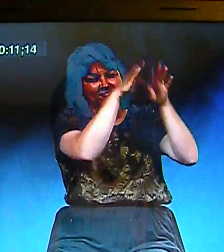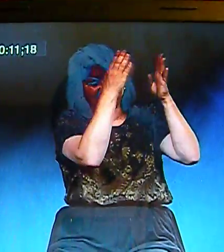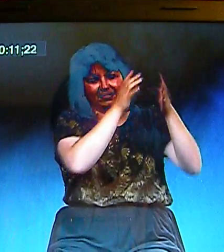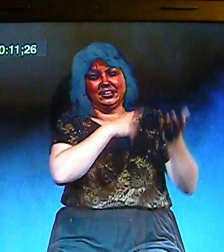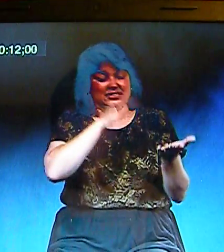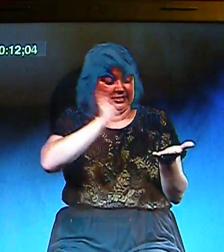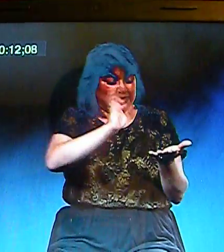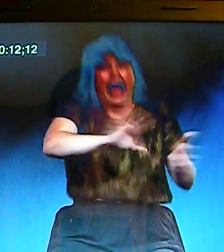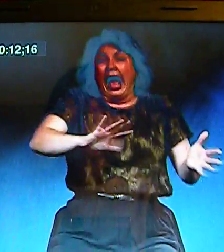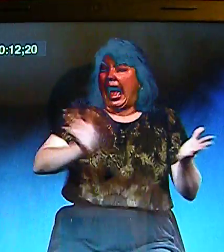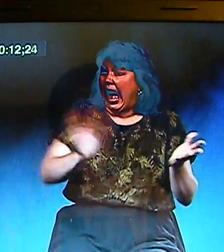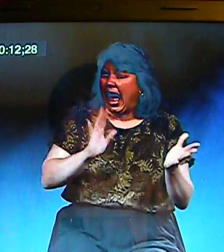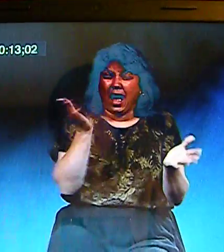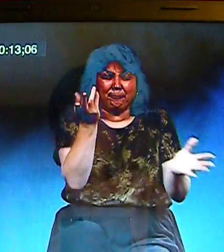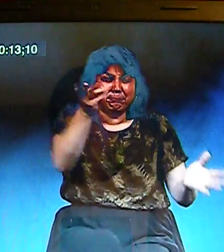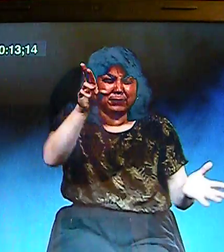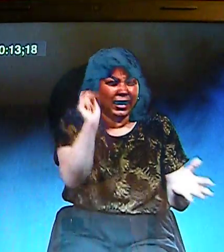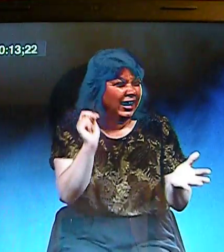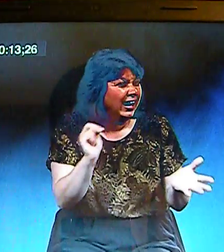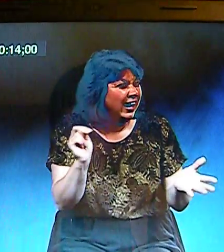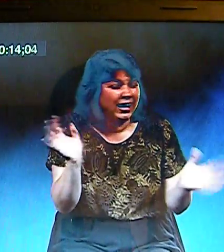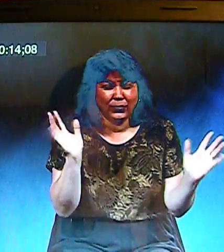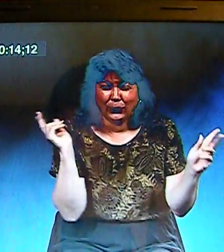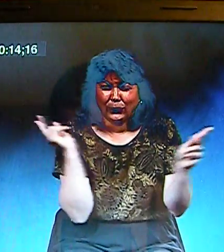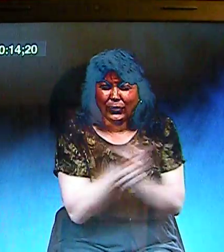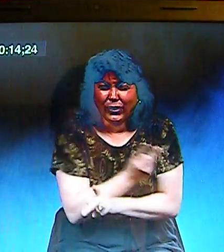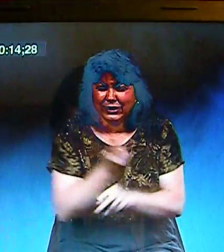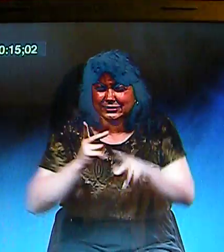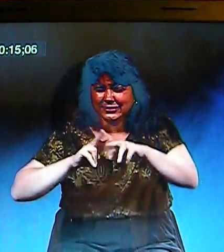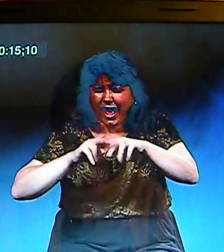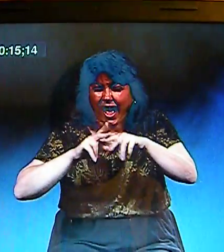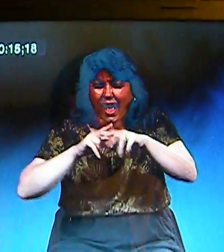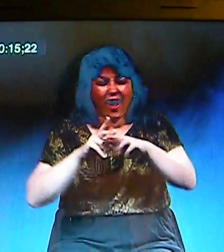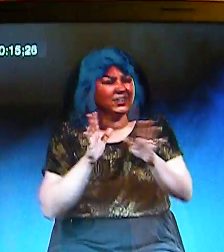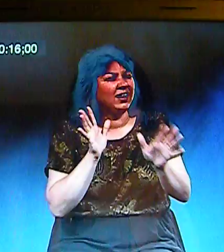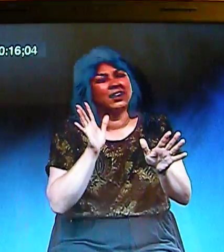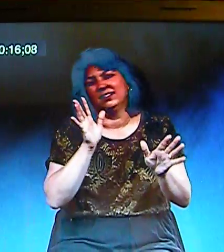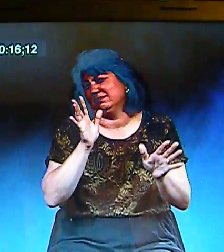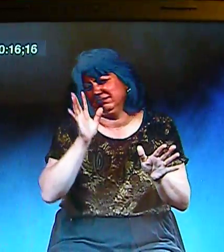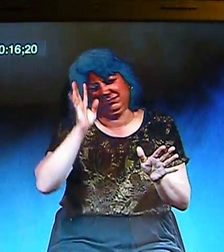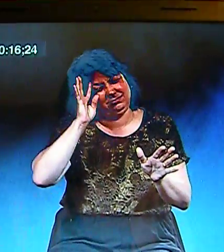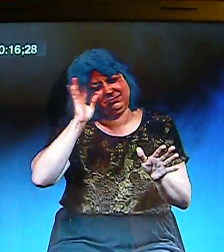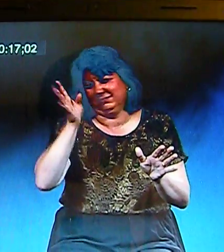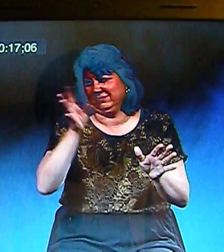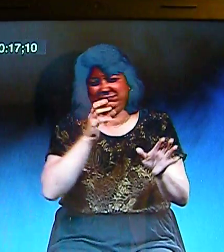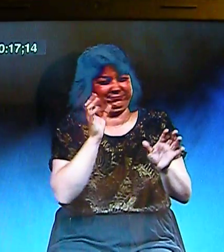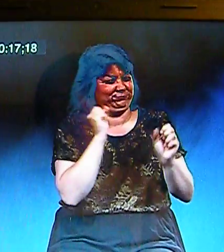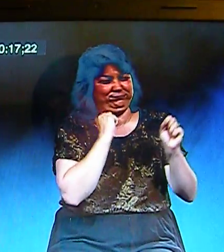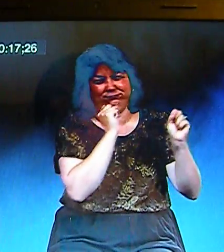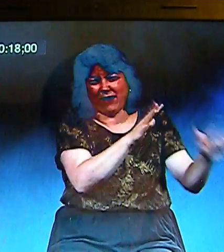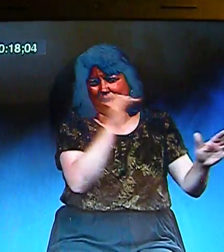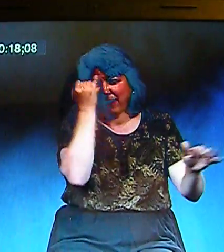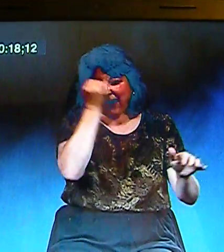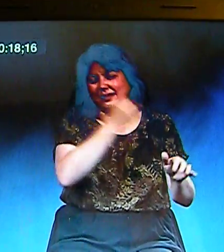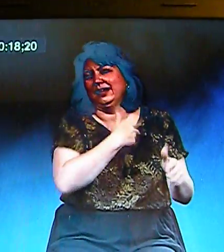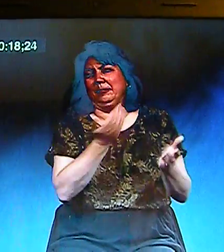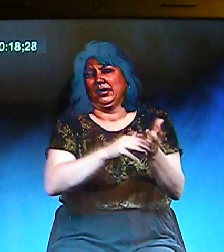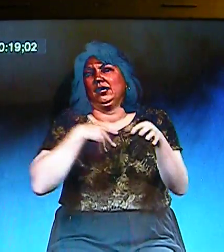like, okay. So then when they tried to put some powder on my hands later, it just burned. That feeling